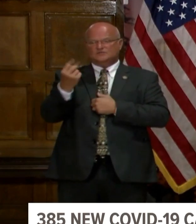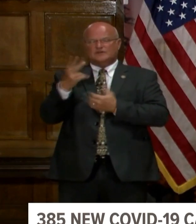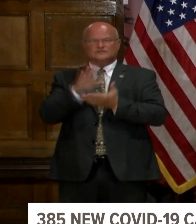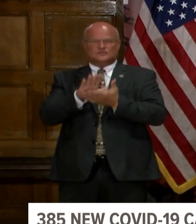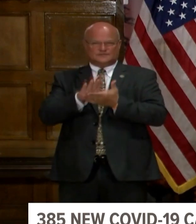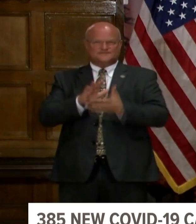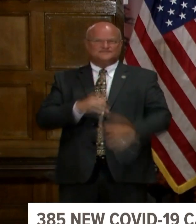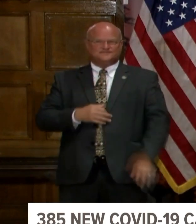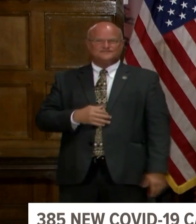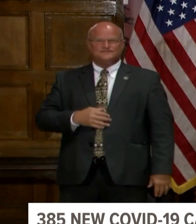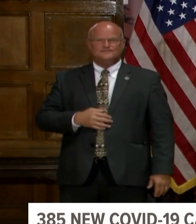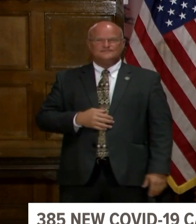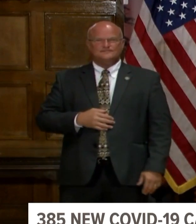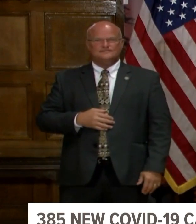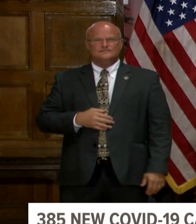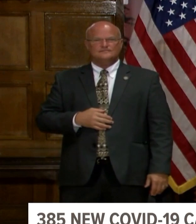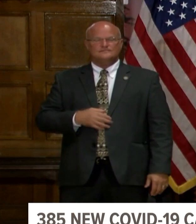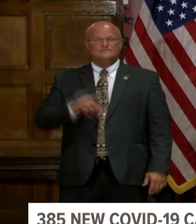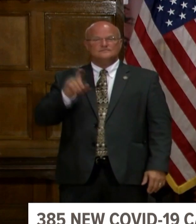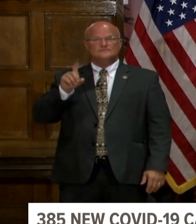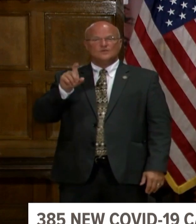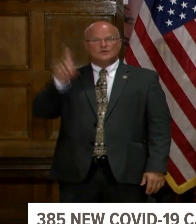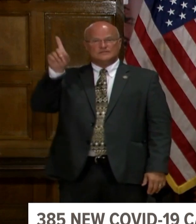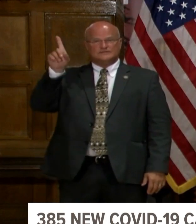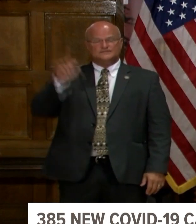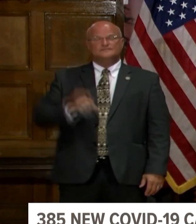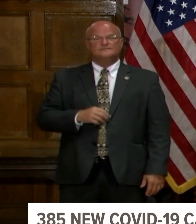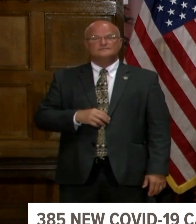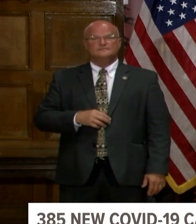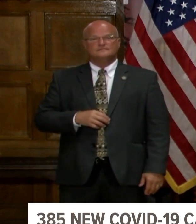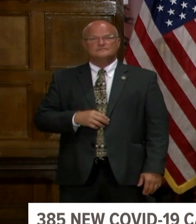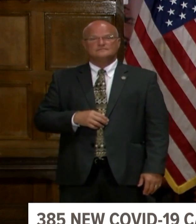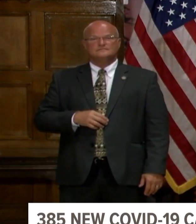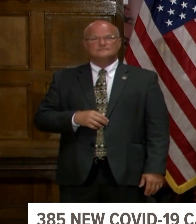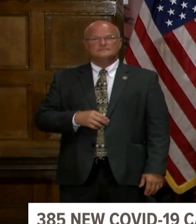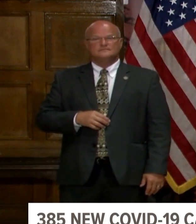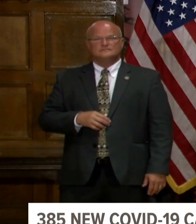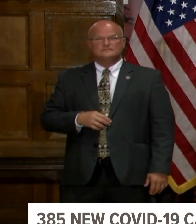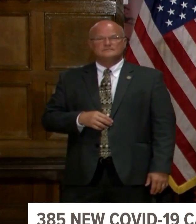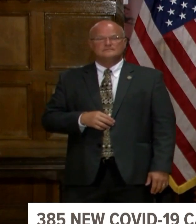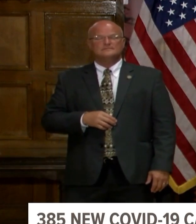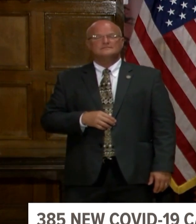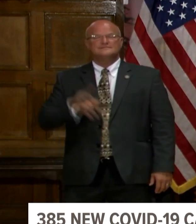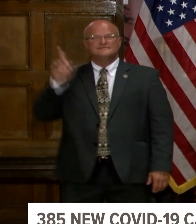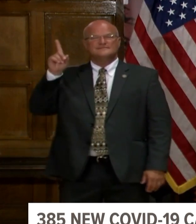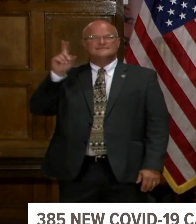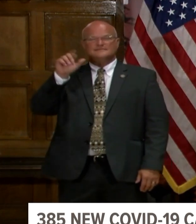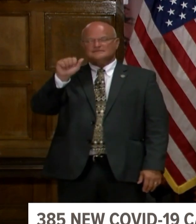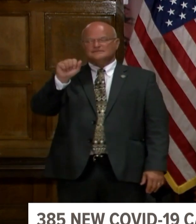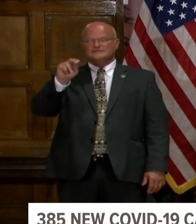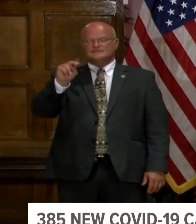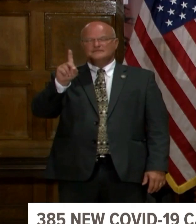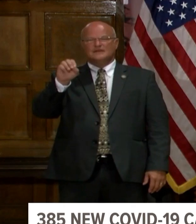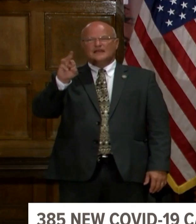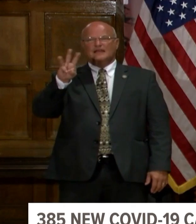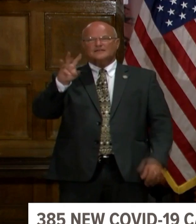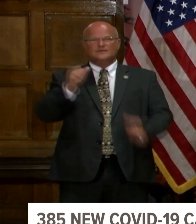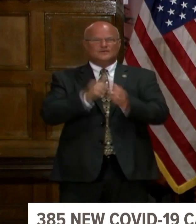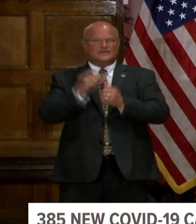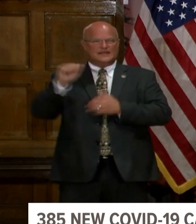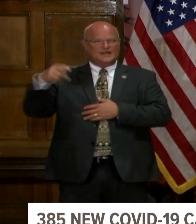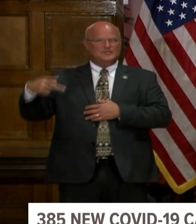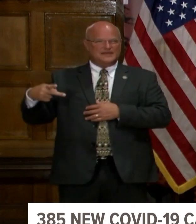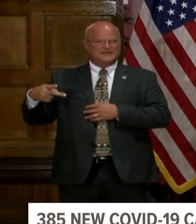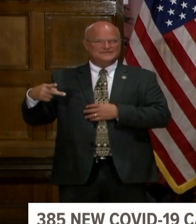schools. Is there any question remotely? Yeah, Governor, this is Andrew with